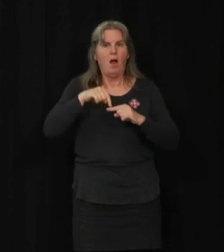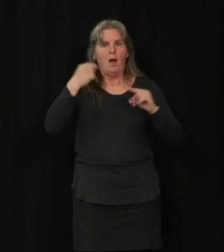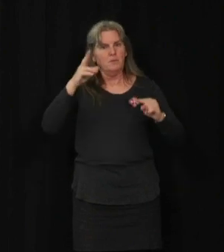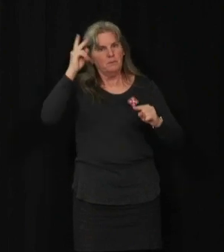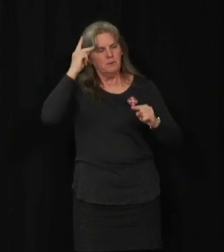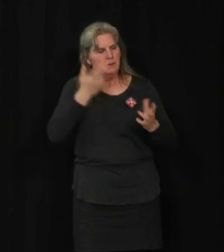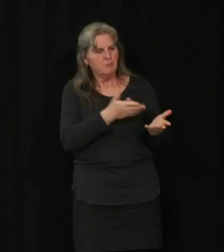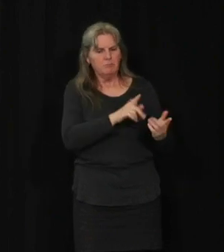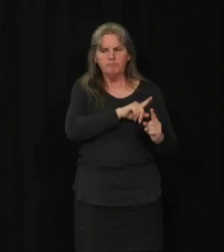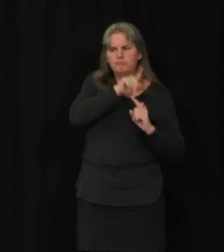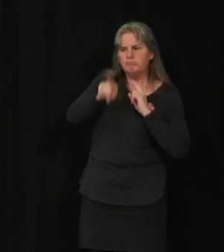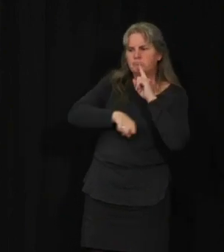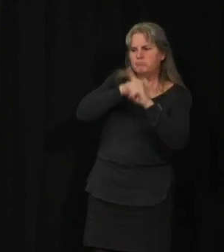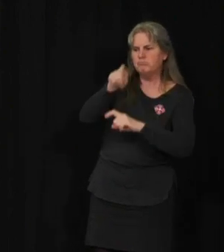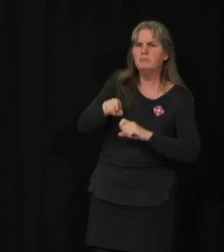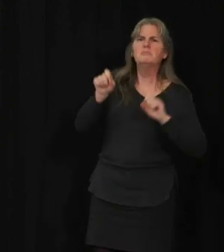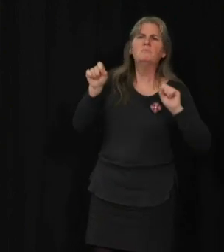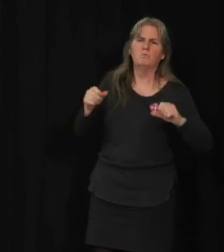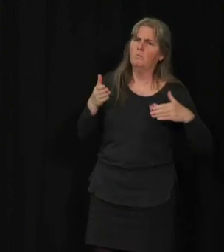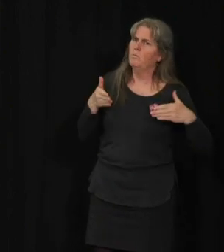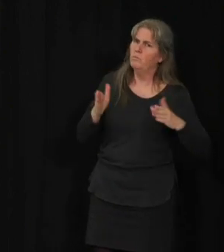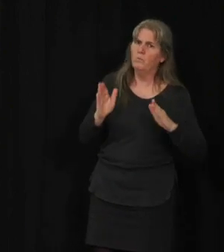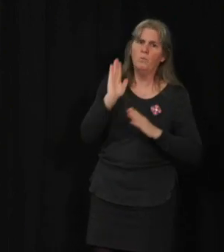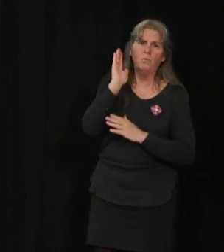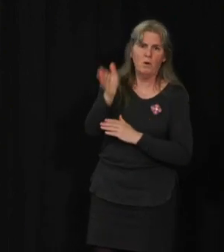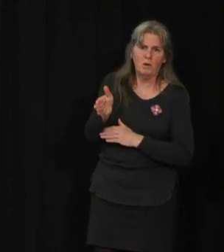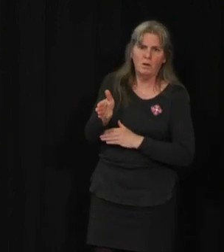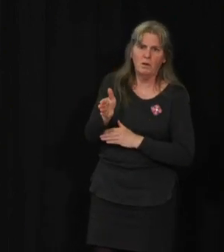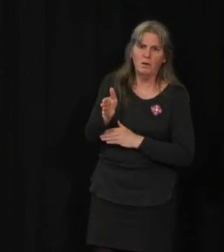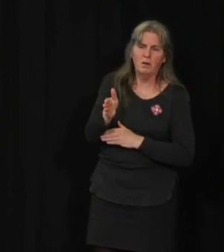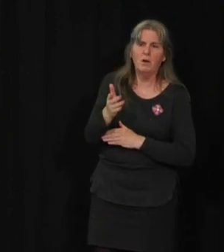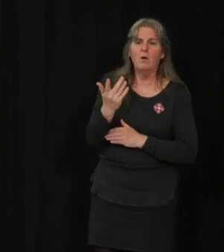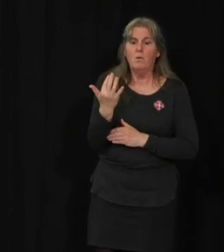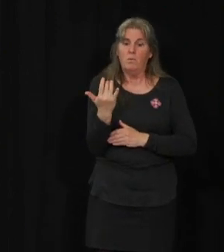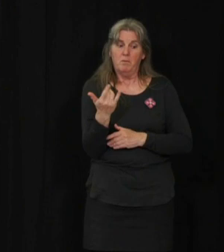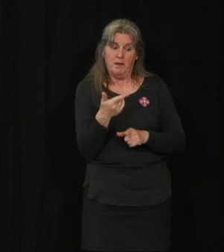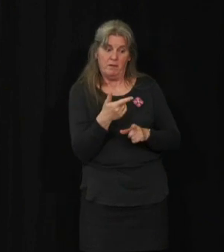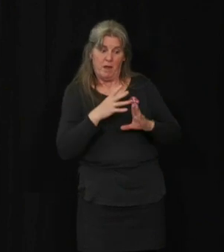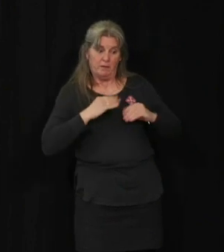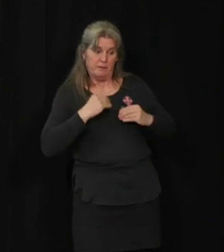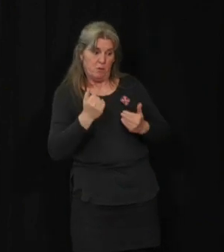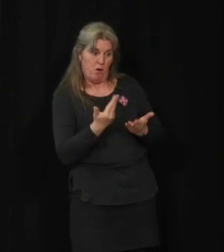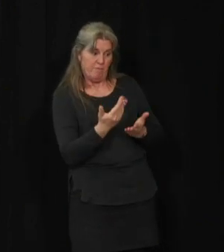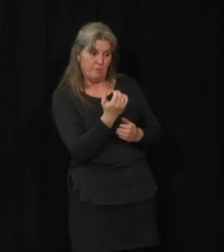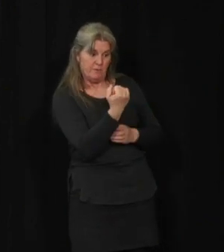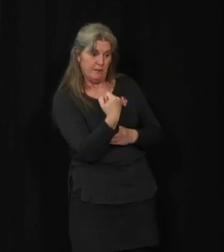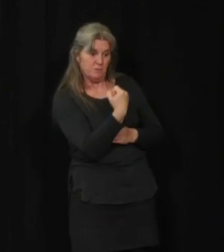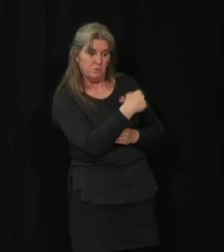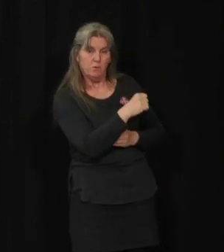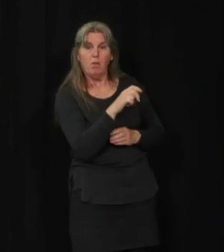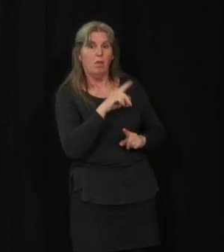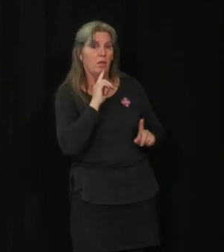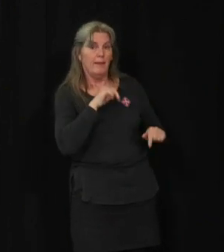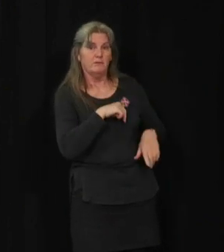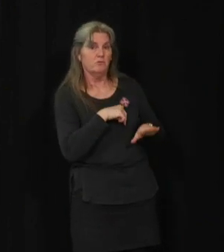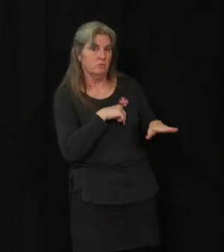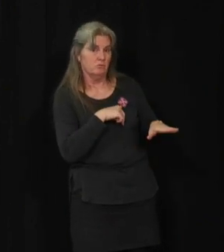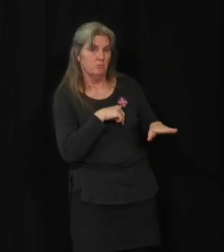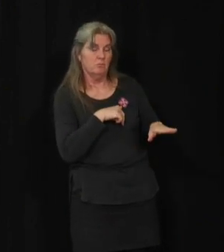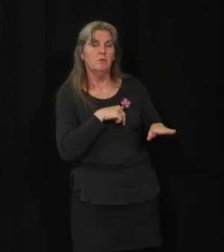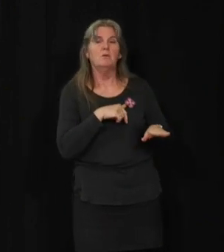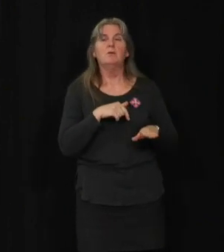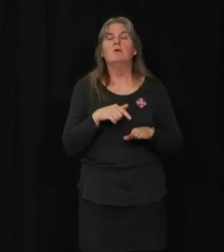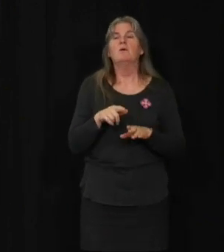additional questions about this year's budget. We're still waiting to hear if they're accepting that offer. We also